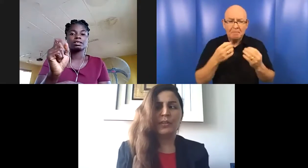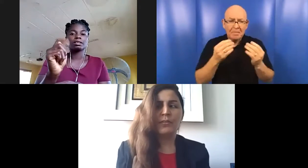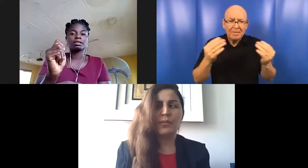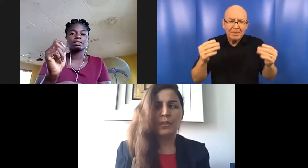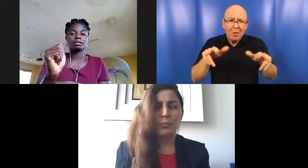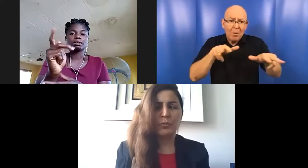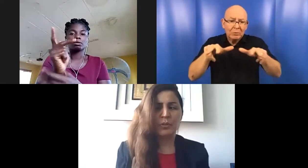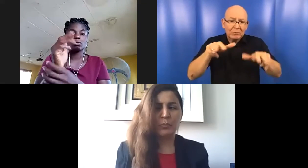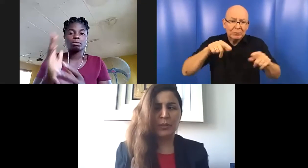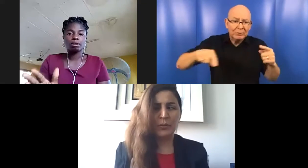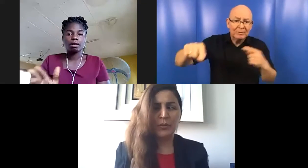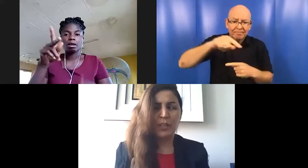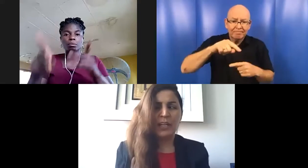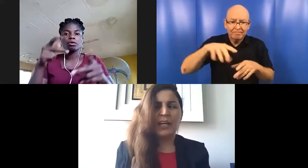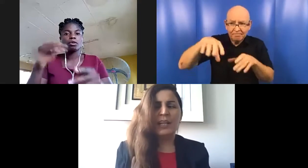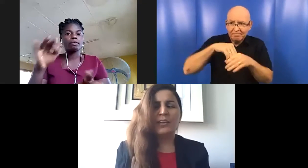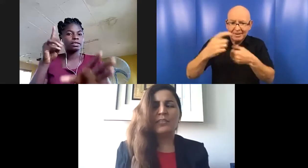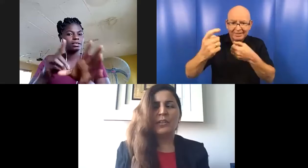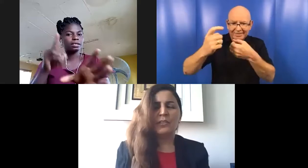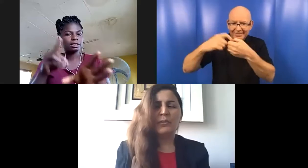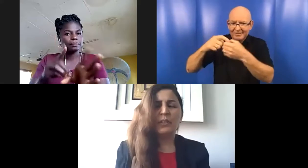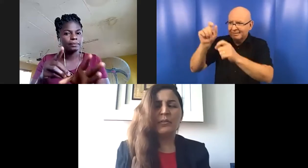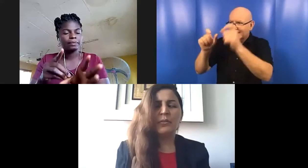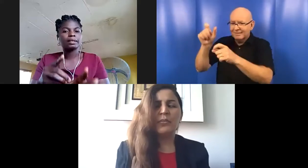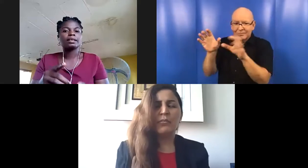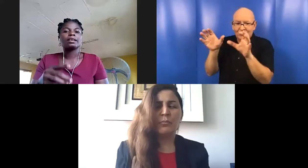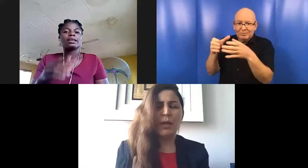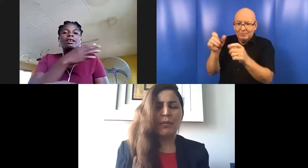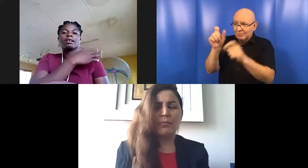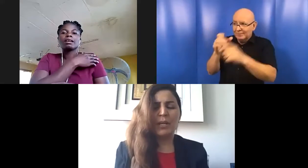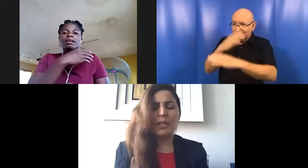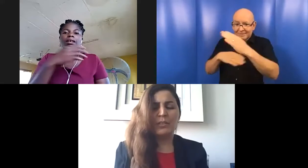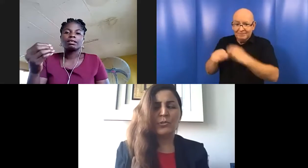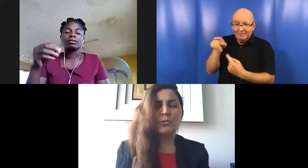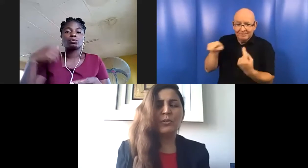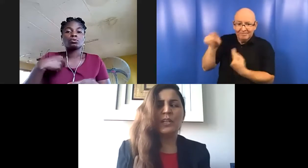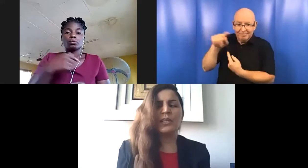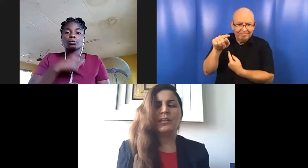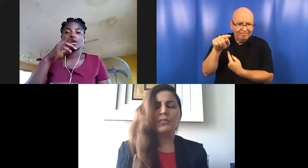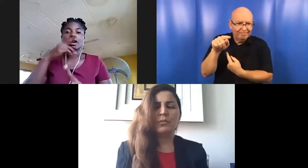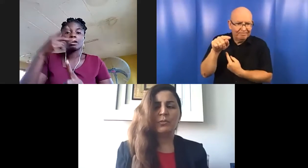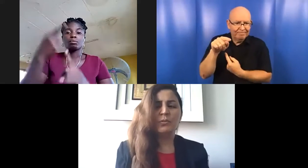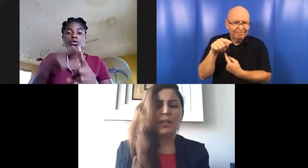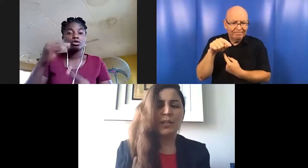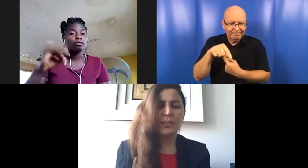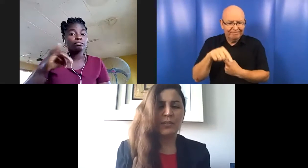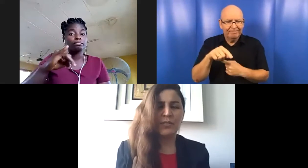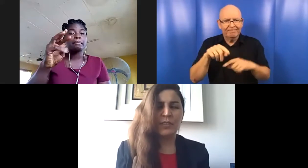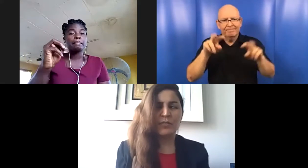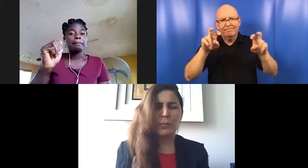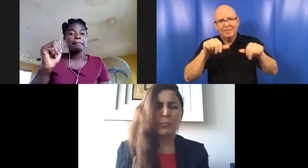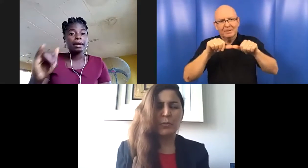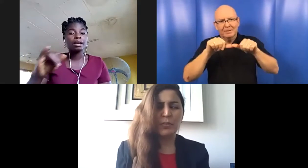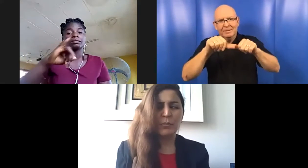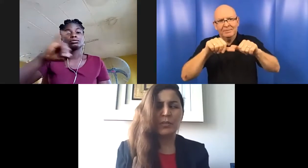disabilities in sustainable development goals. And during the course of month of May and June, they interviewed